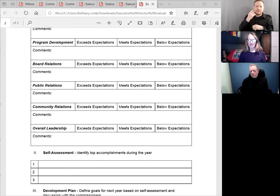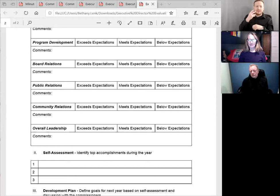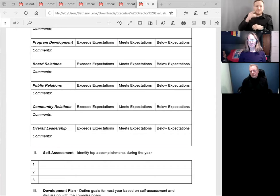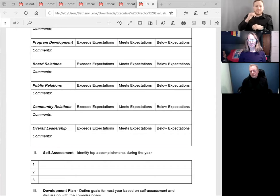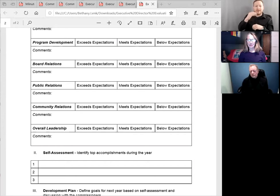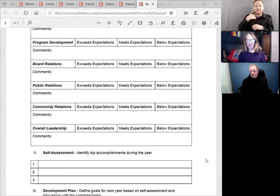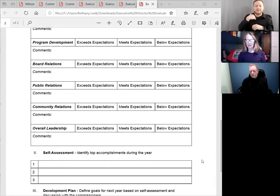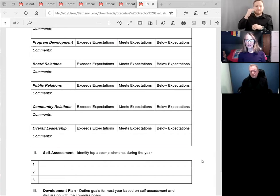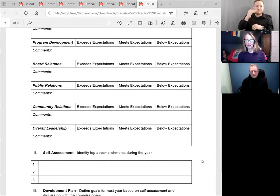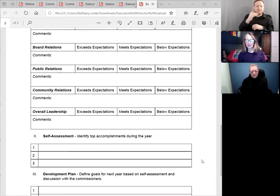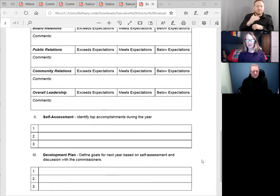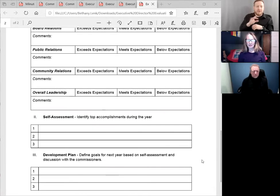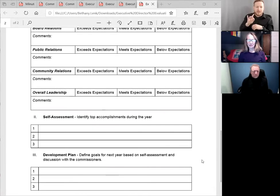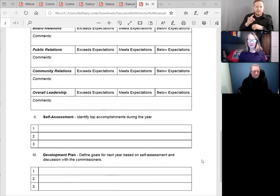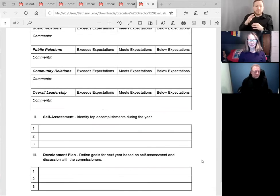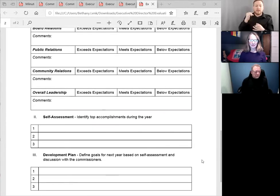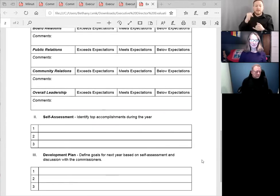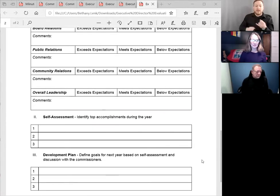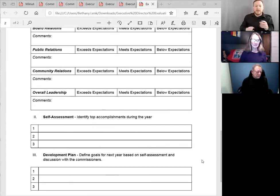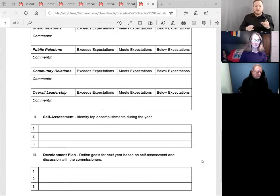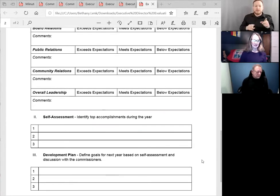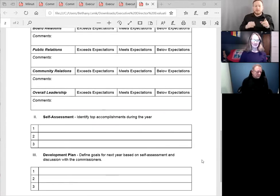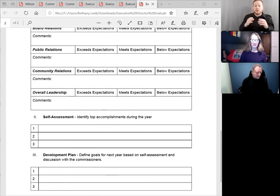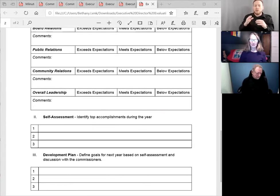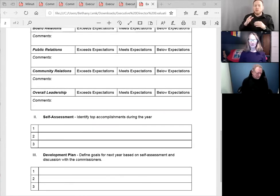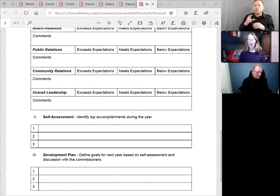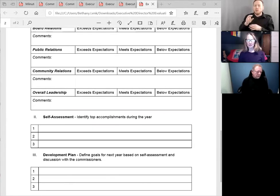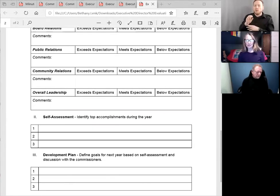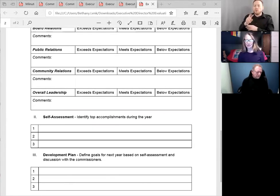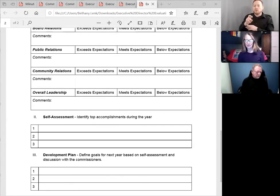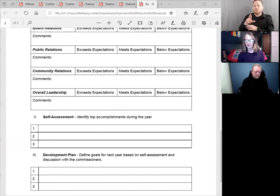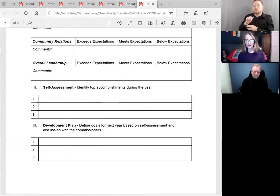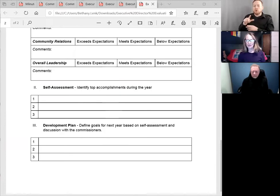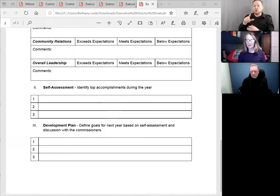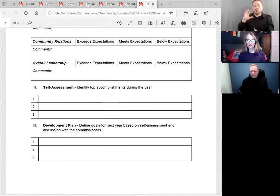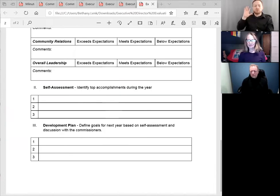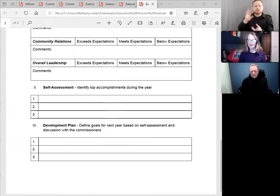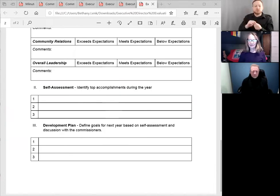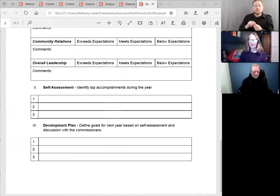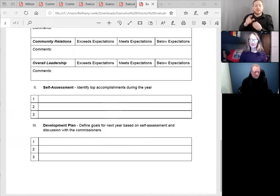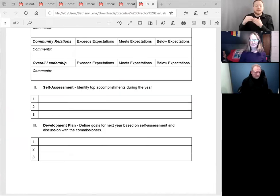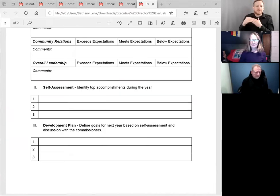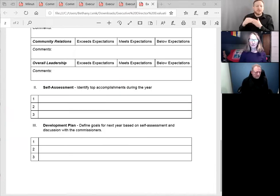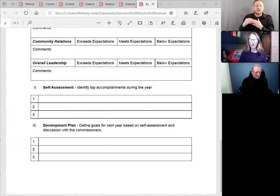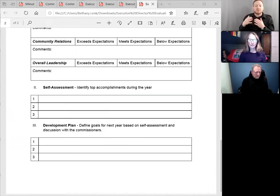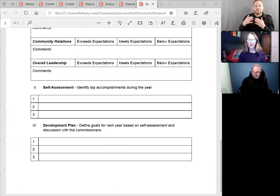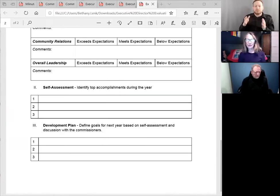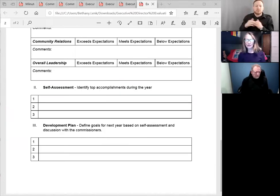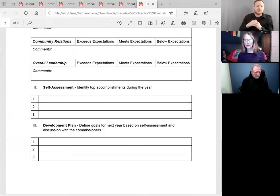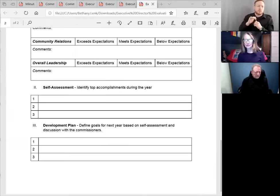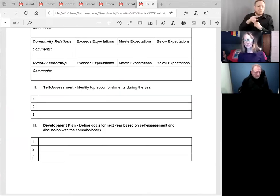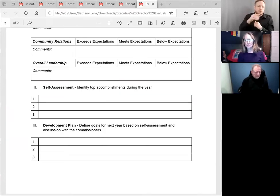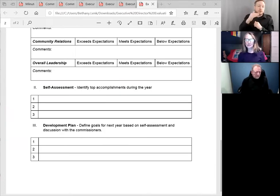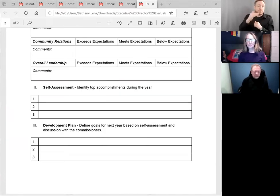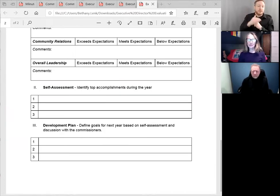At the very bottom, it talks about self-assessment. Yeah, that's what I wanted to show. This is an